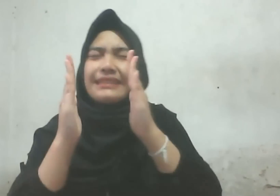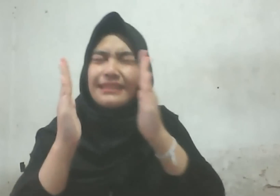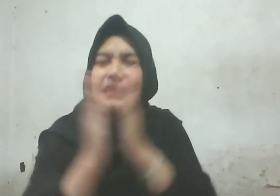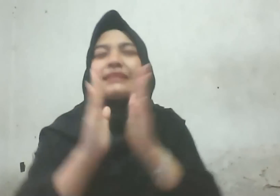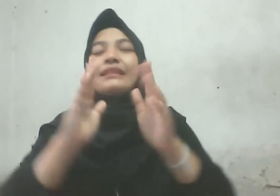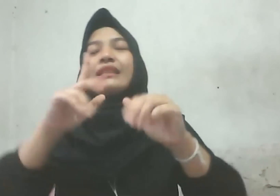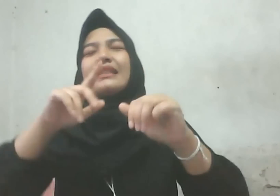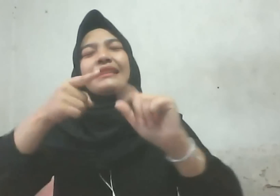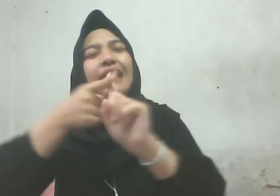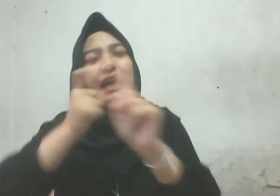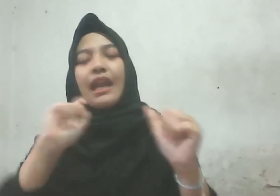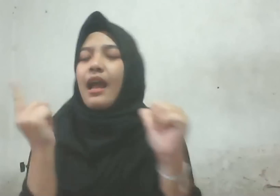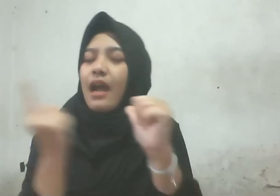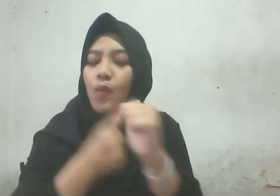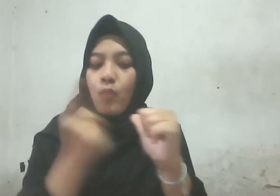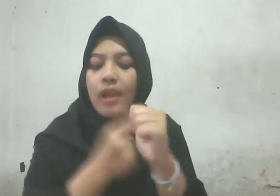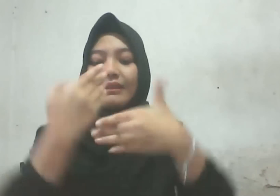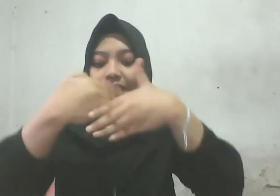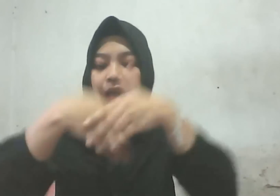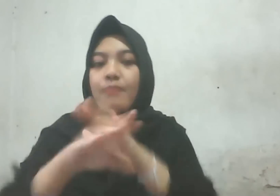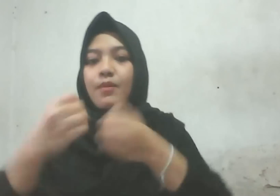design. Currently in the UK,